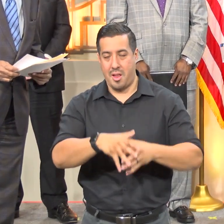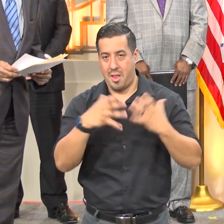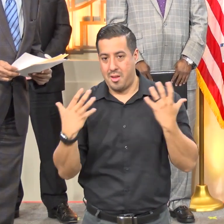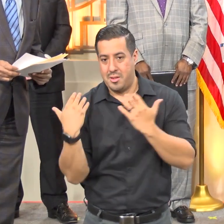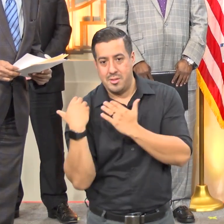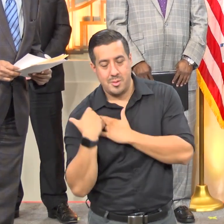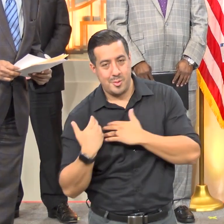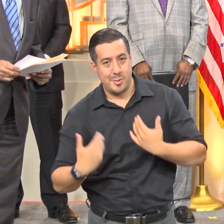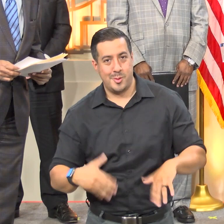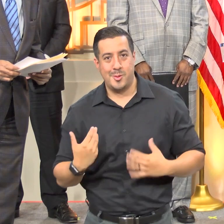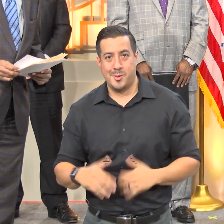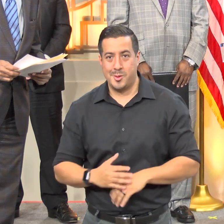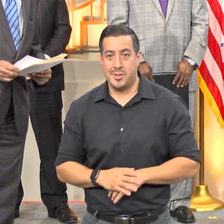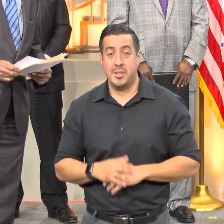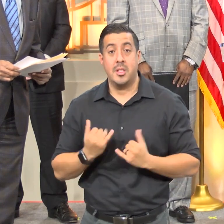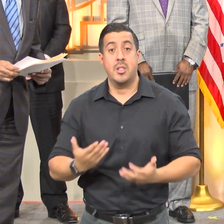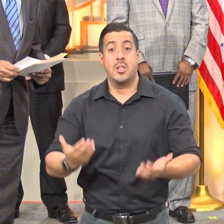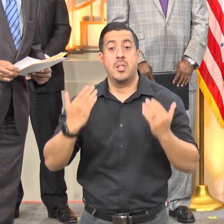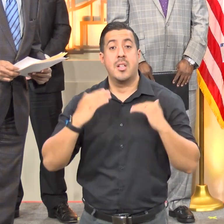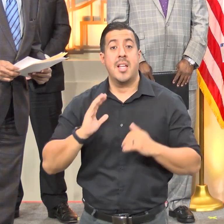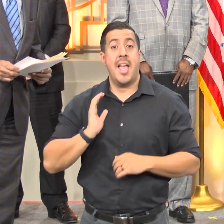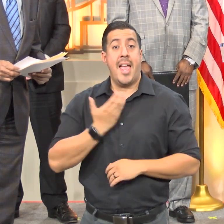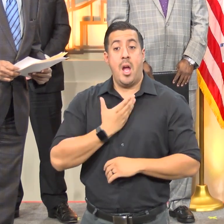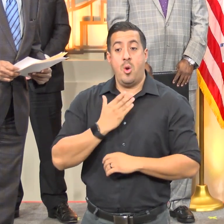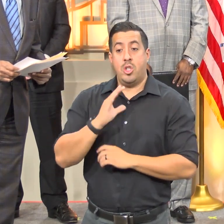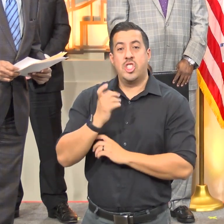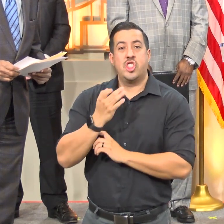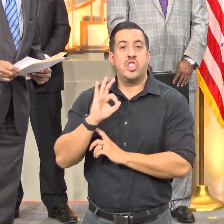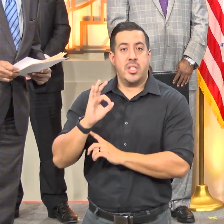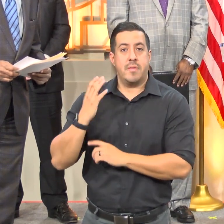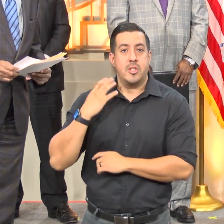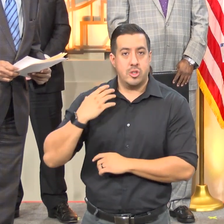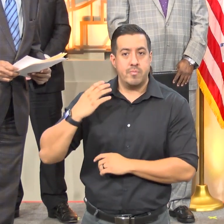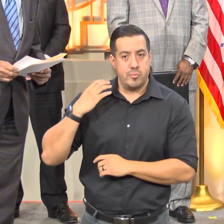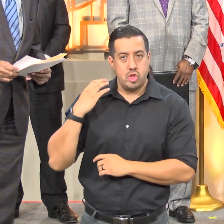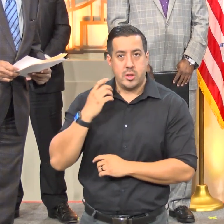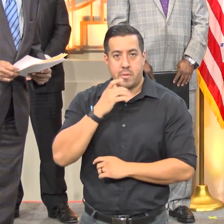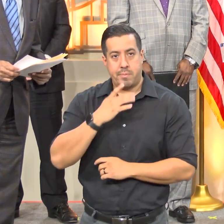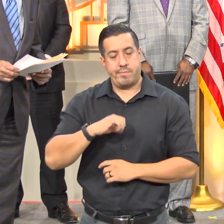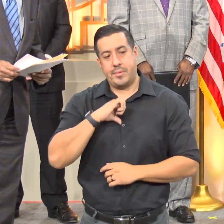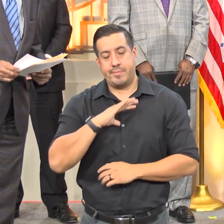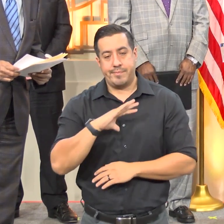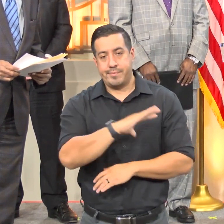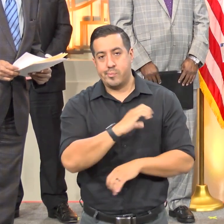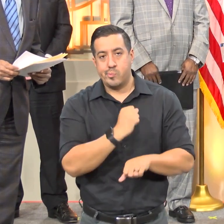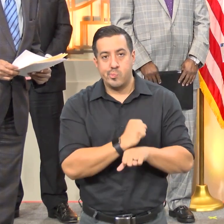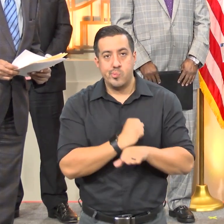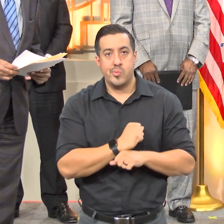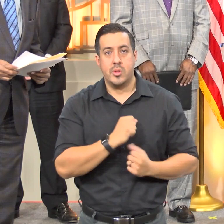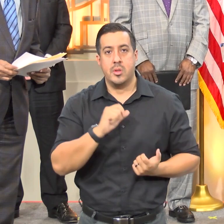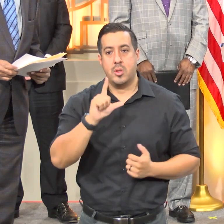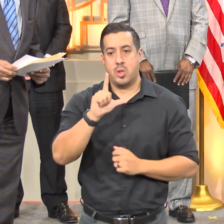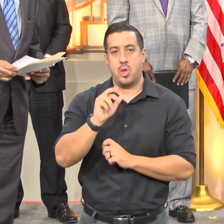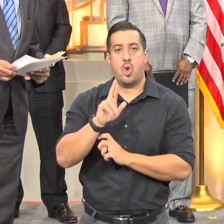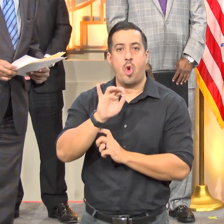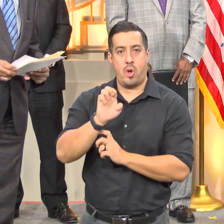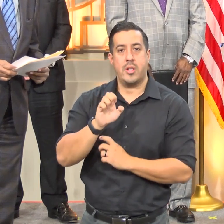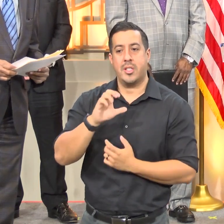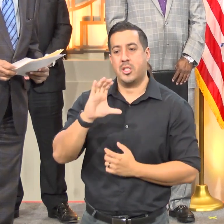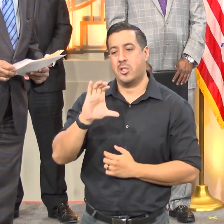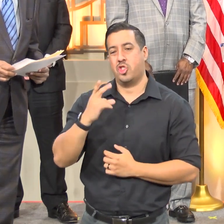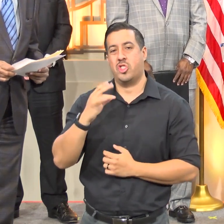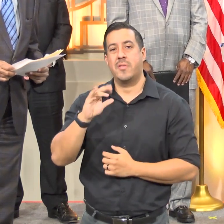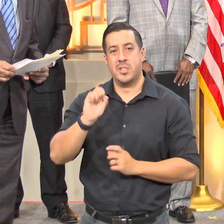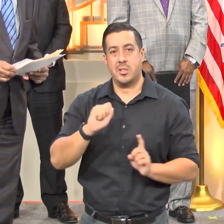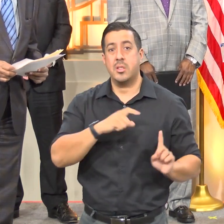then our own chief, very proud of her work and her leadership, Chief Lori Christensen, is the